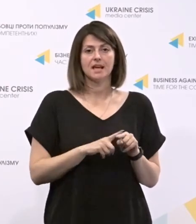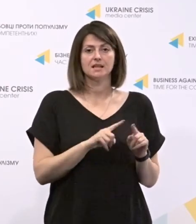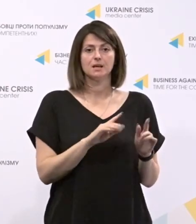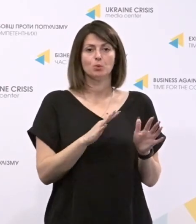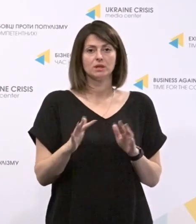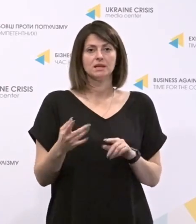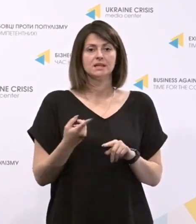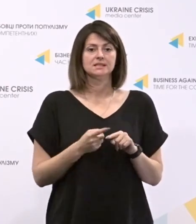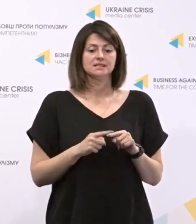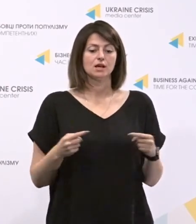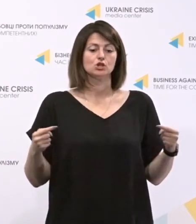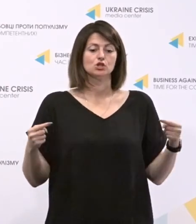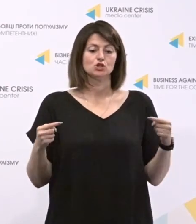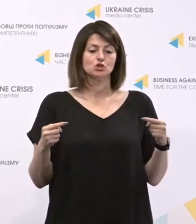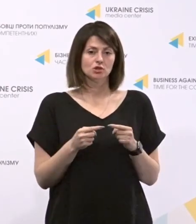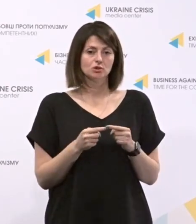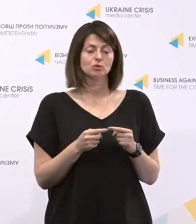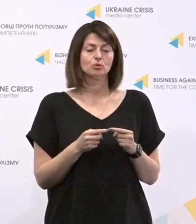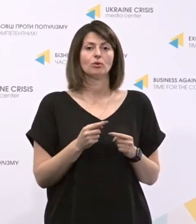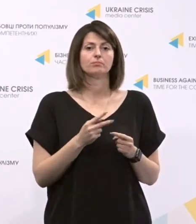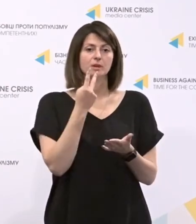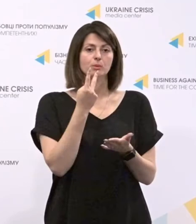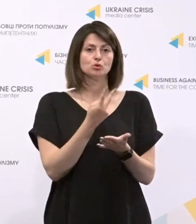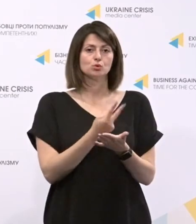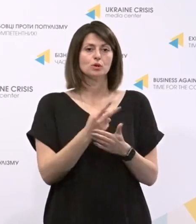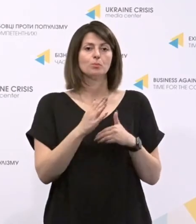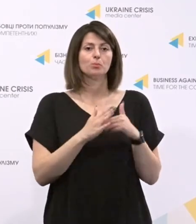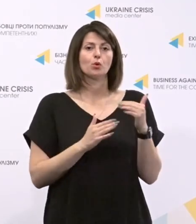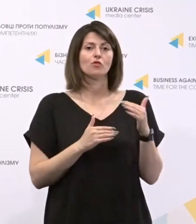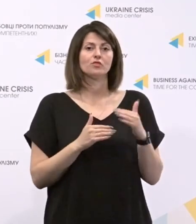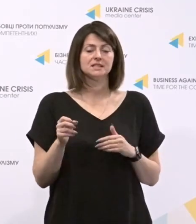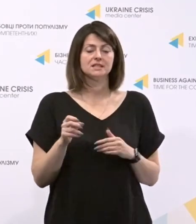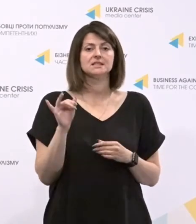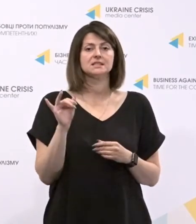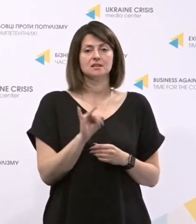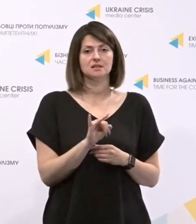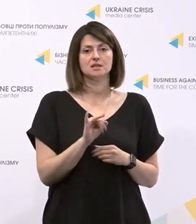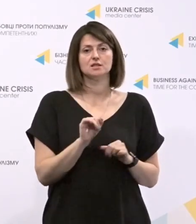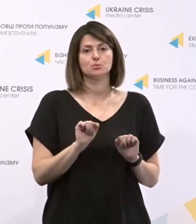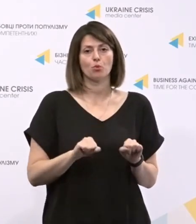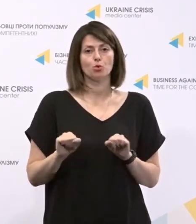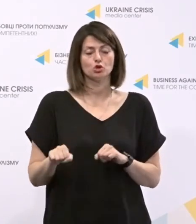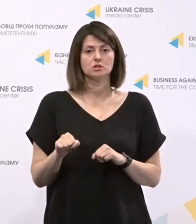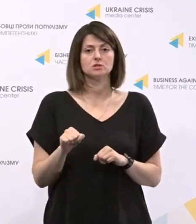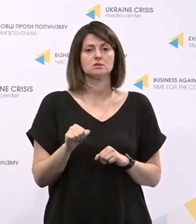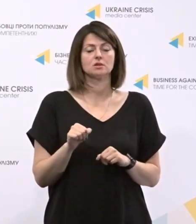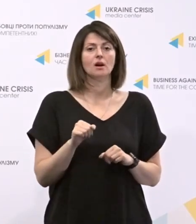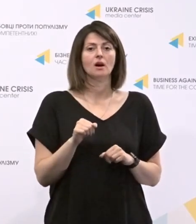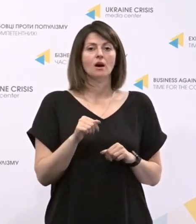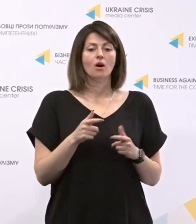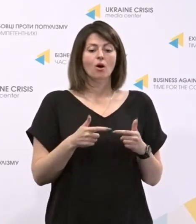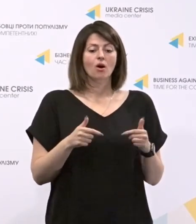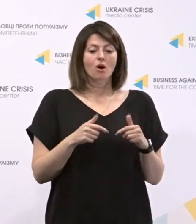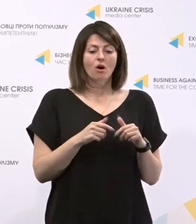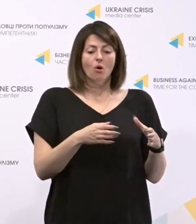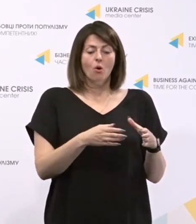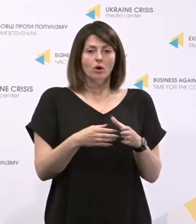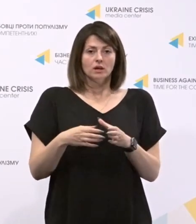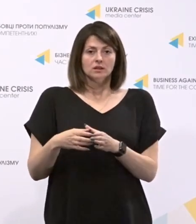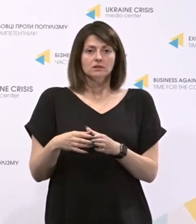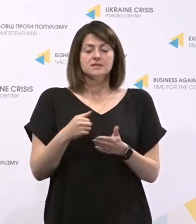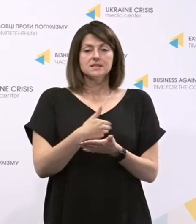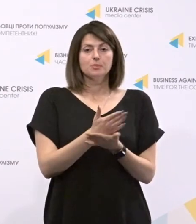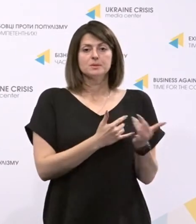fundamental freedoms of expression and peaceful assembly can be enjoyed by all people without fear for their